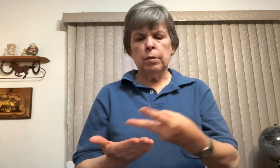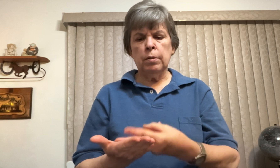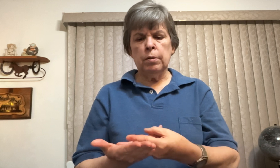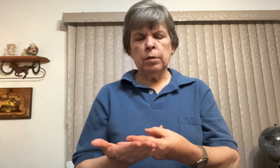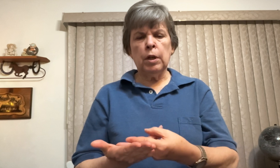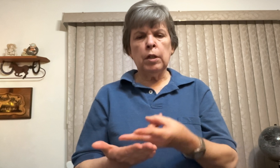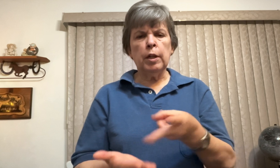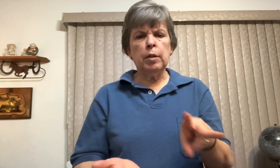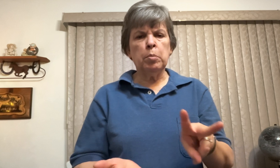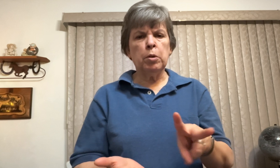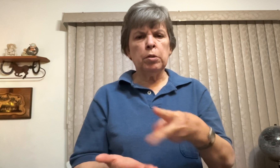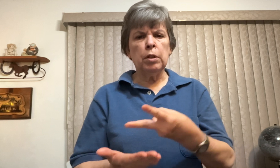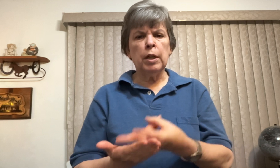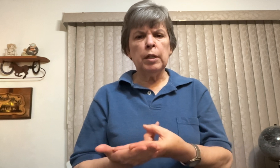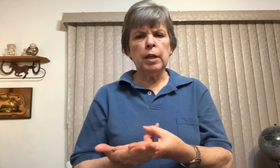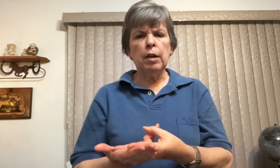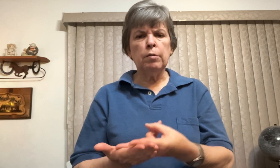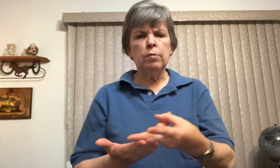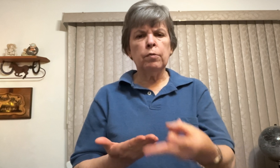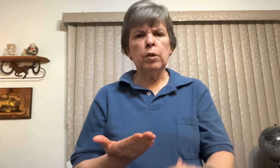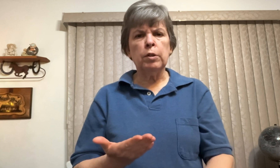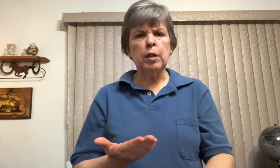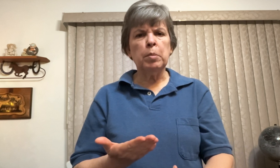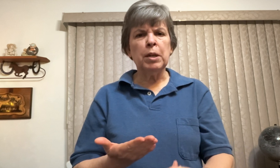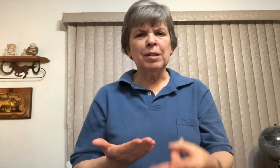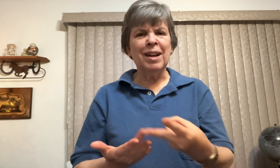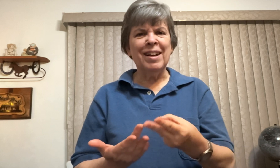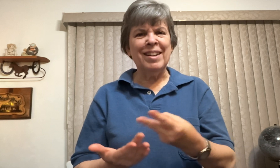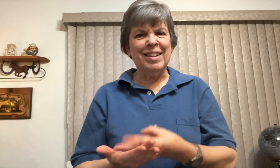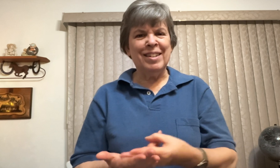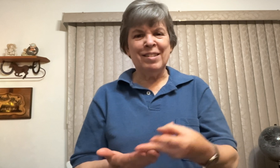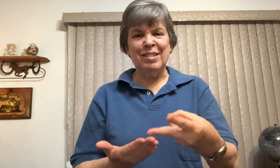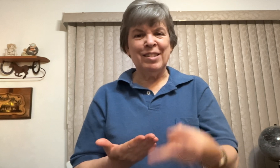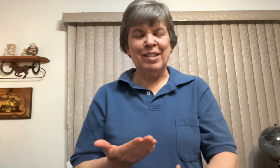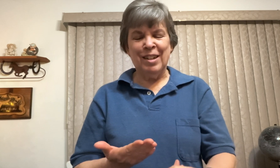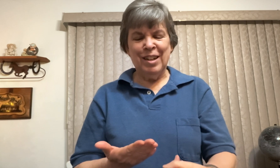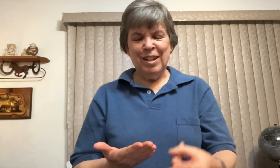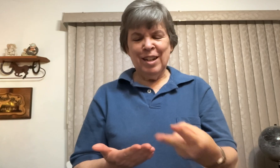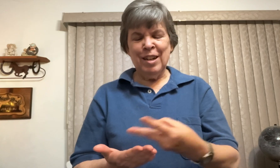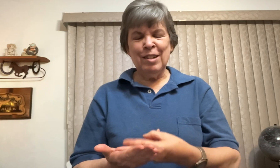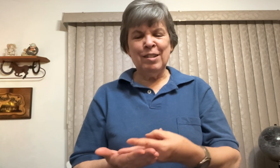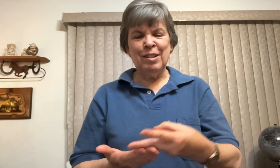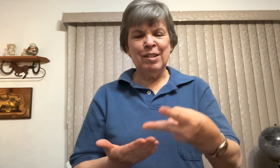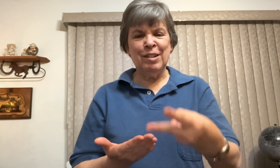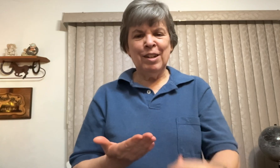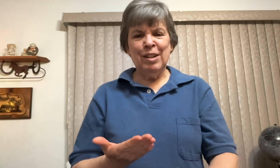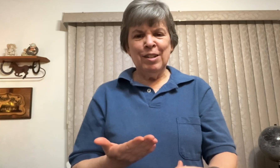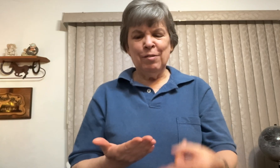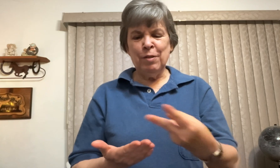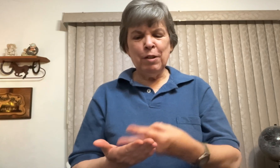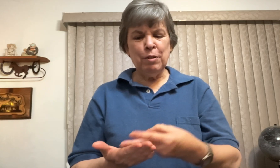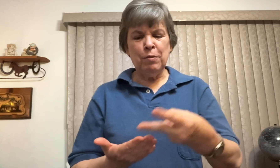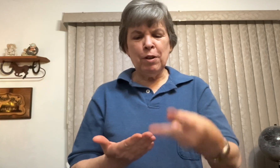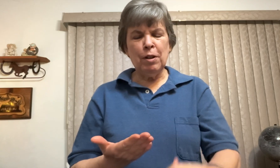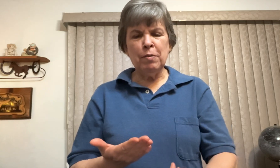It's kind of like a person laying down and falls out of bed. I don't, you fail, you fall off